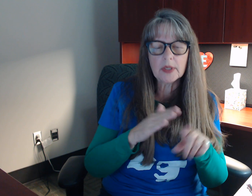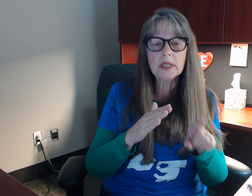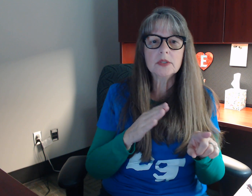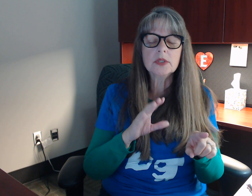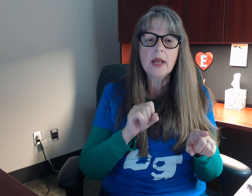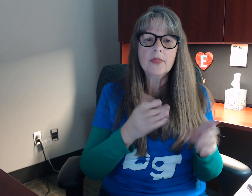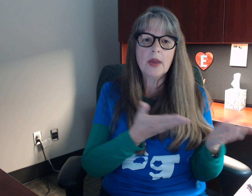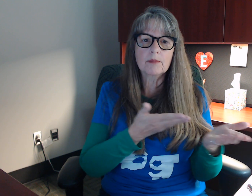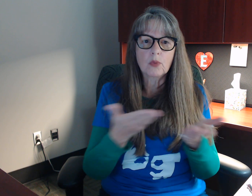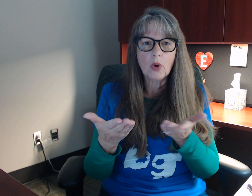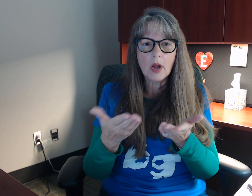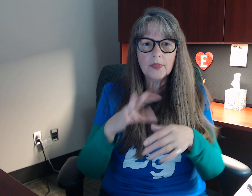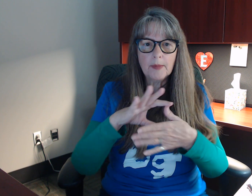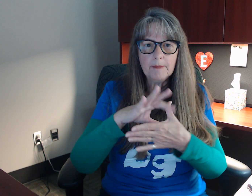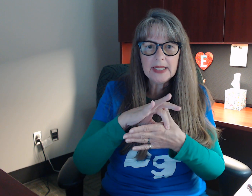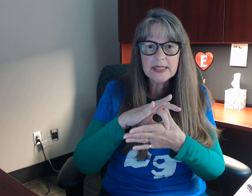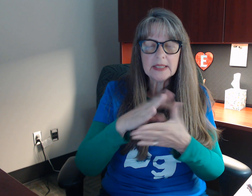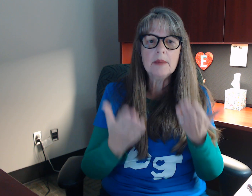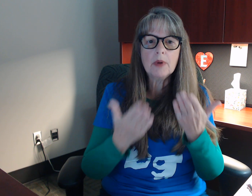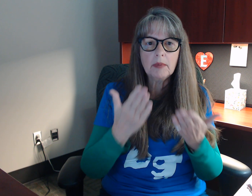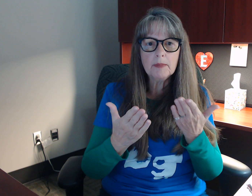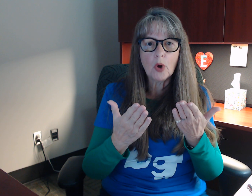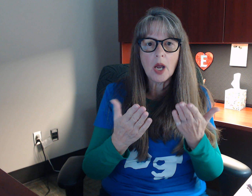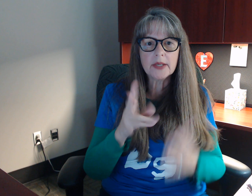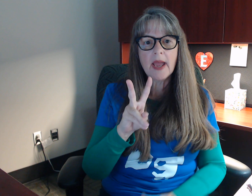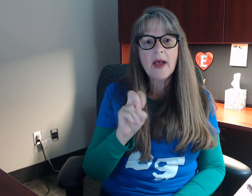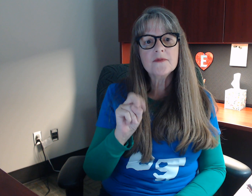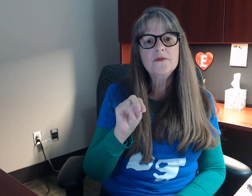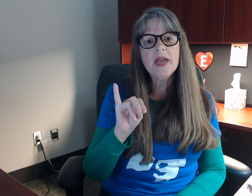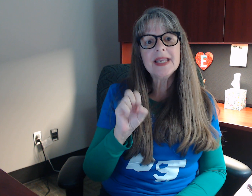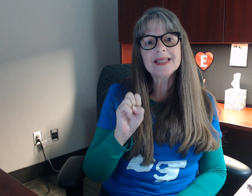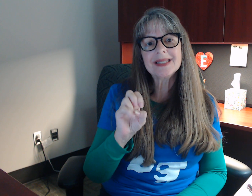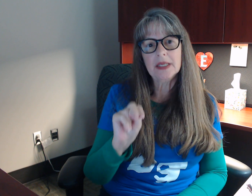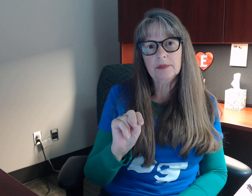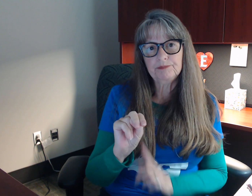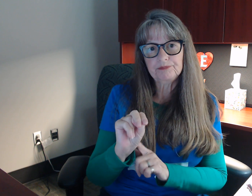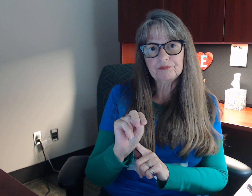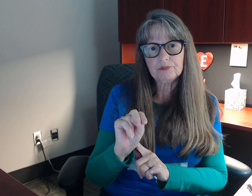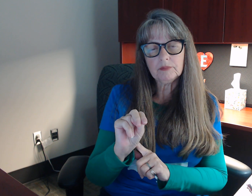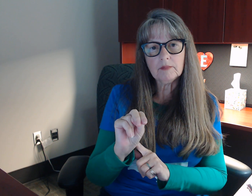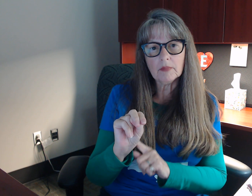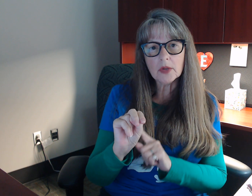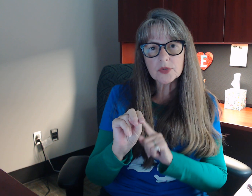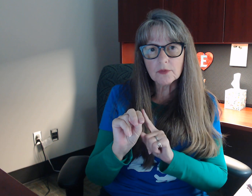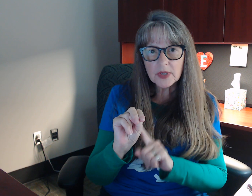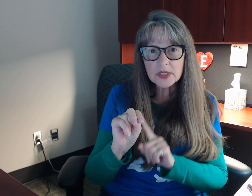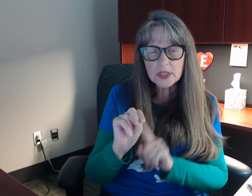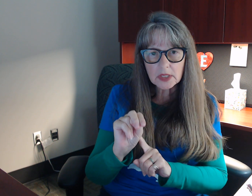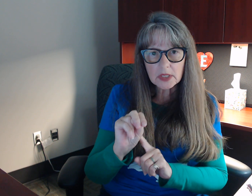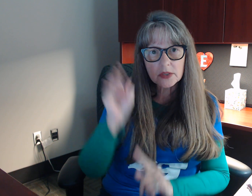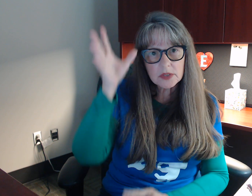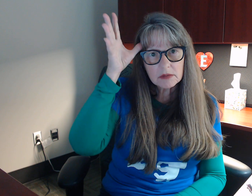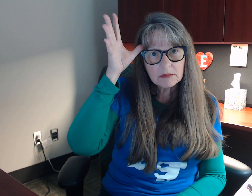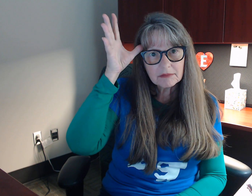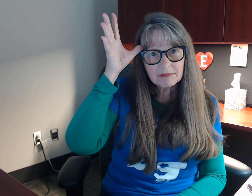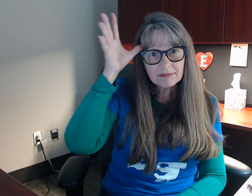Americans that brought the meat, and they probably brought venison. So venison is